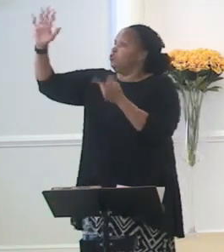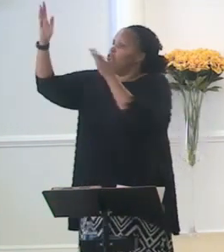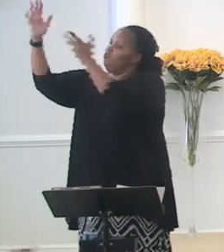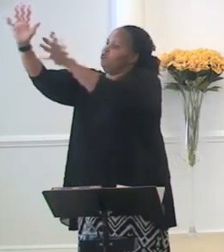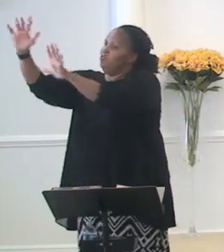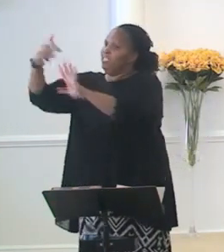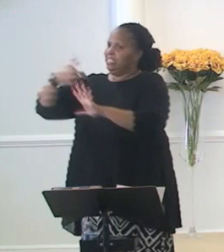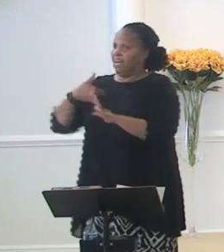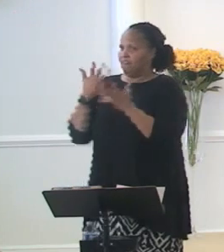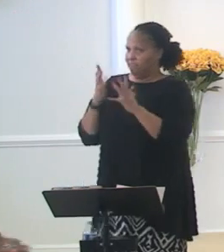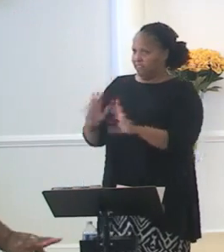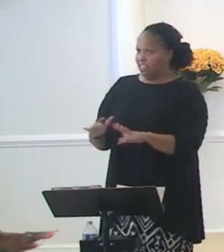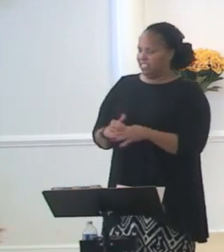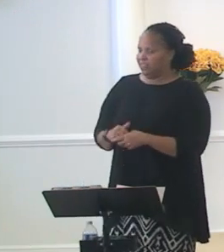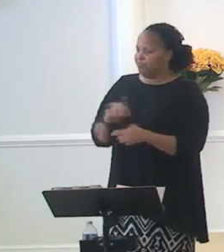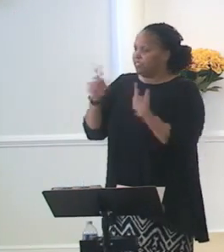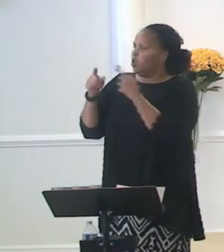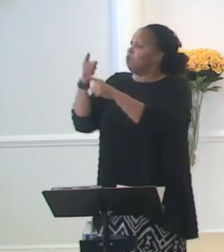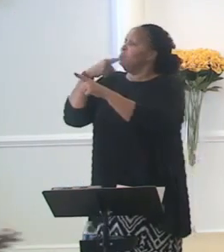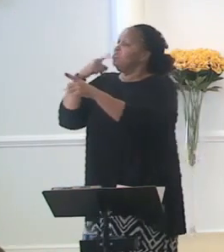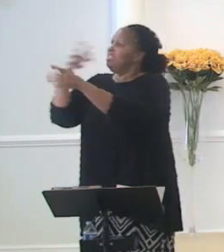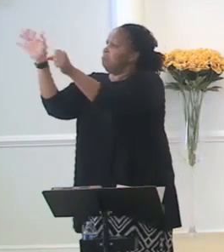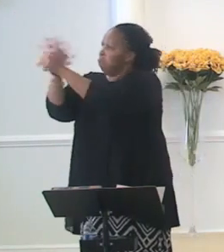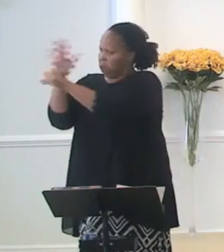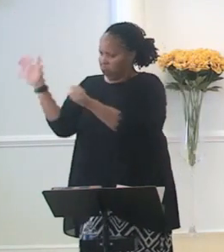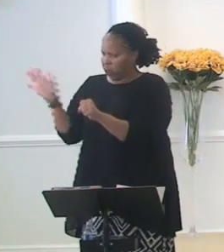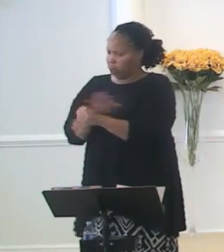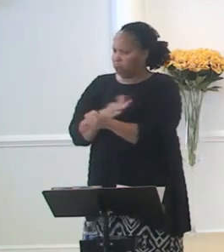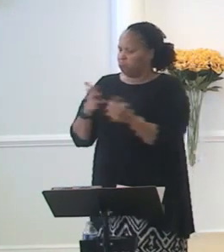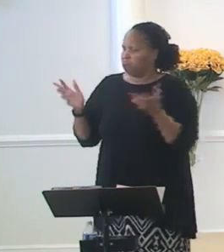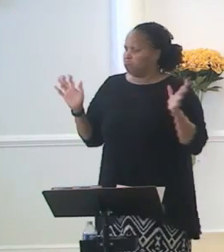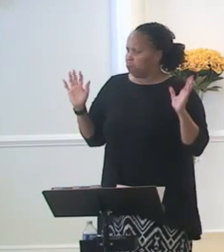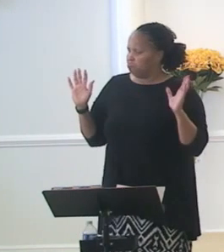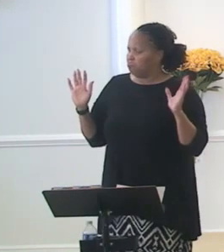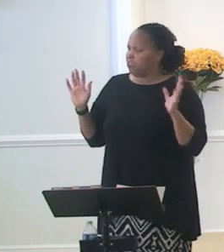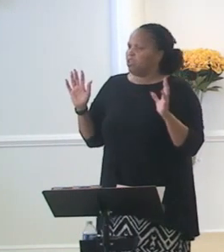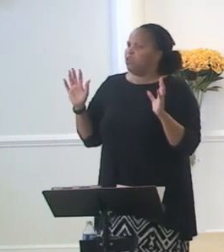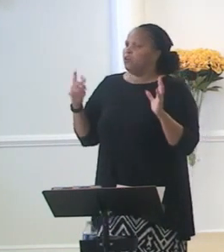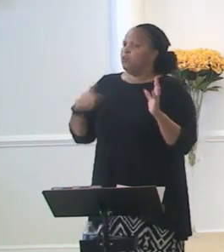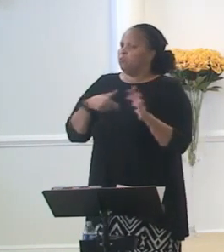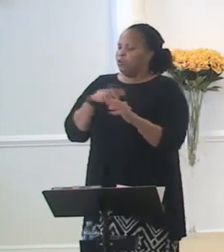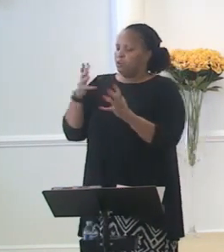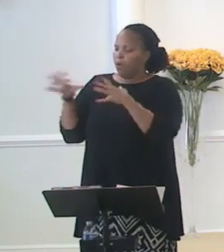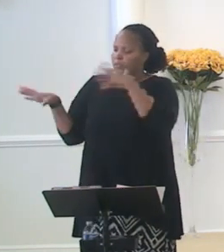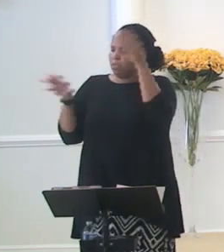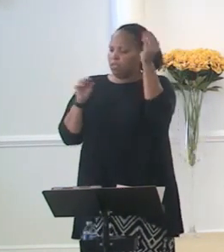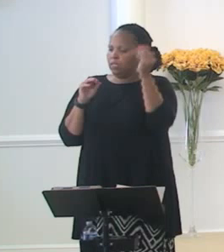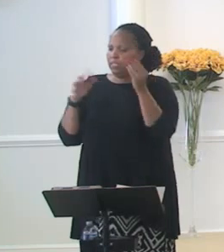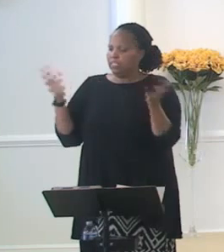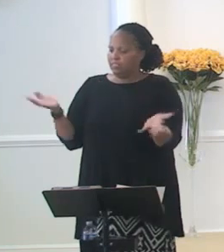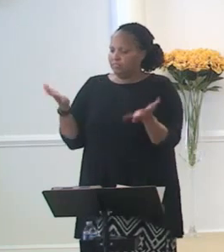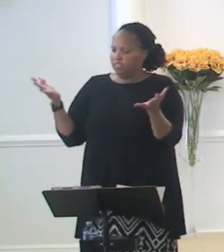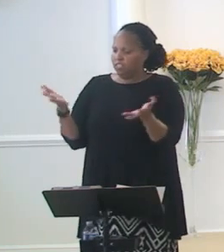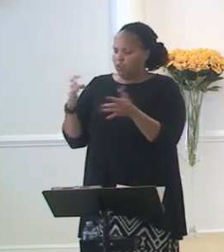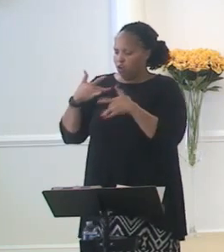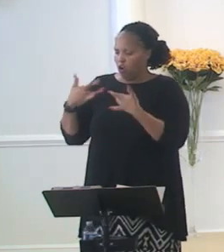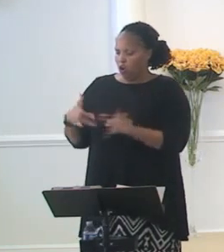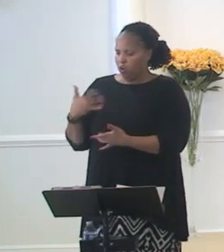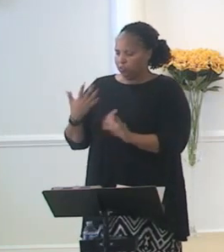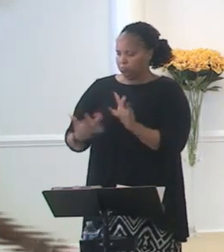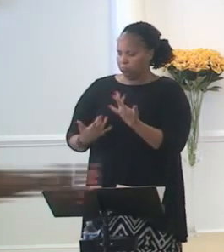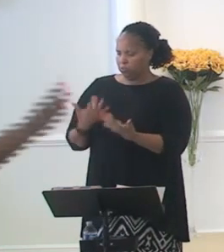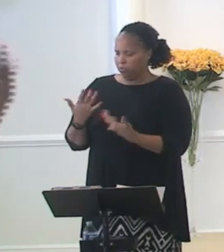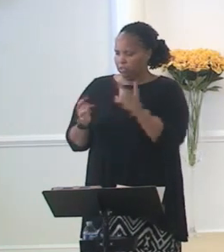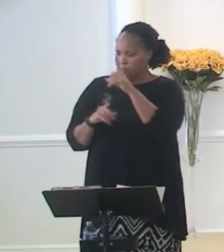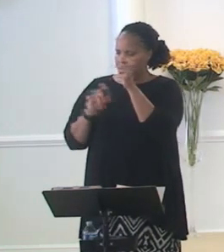finished. When you say it's over, then it's over. We want to leave here, hearts burning